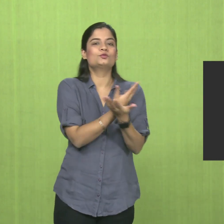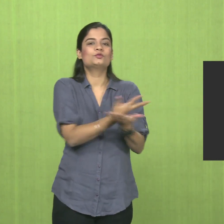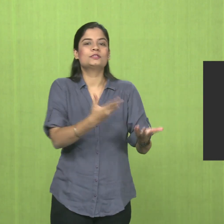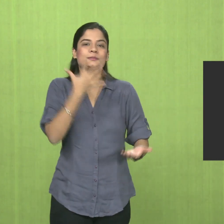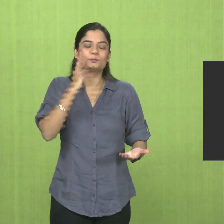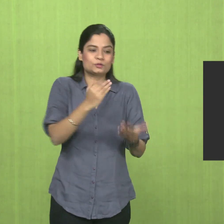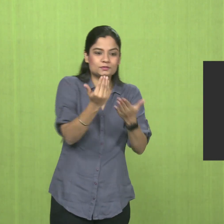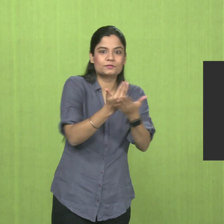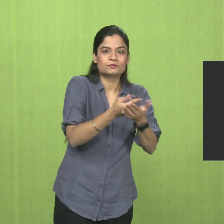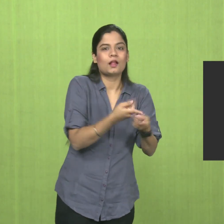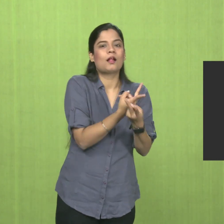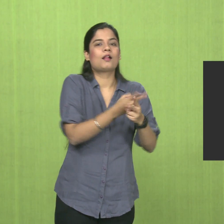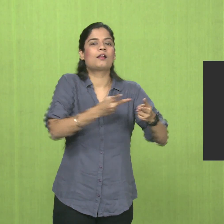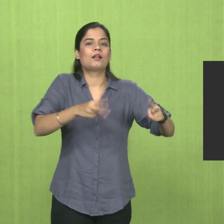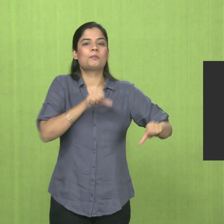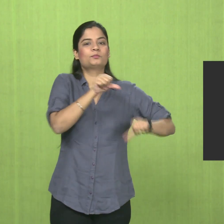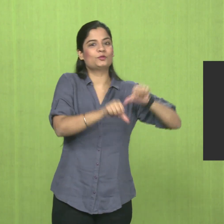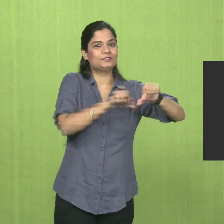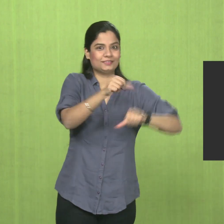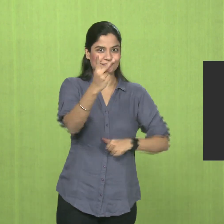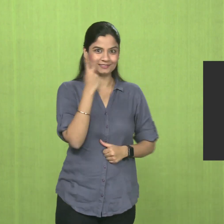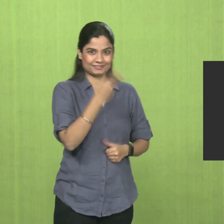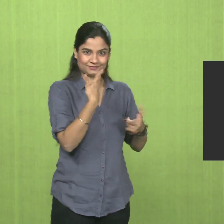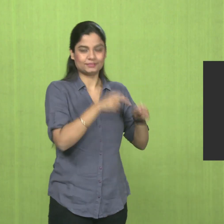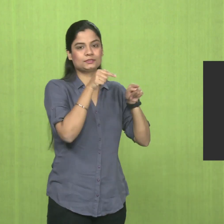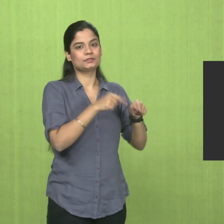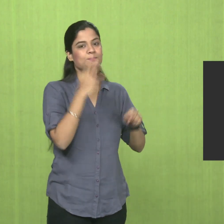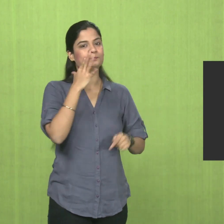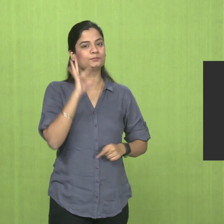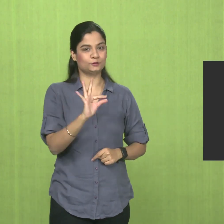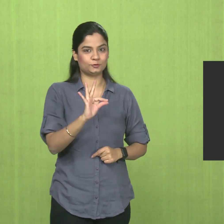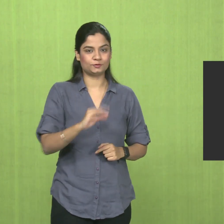as well. So this is how you maximize the resources.